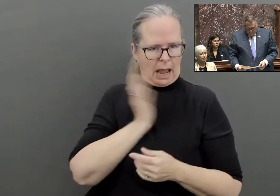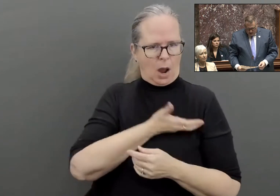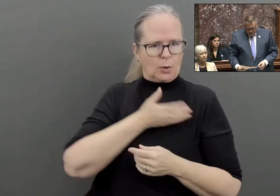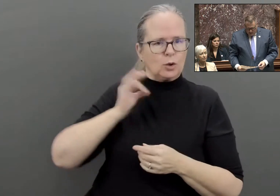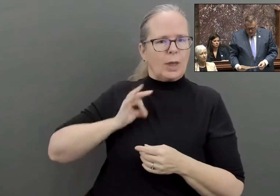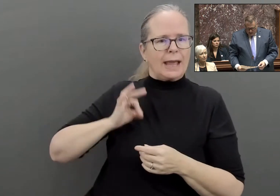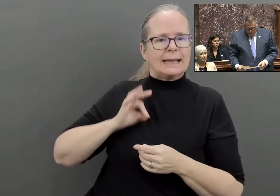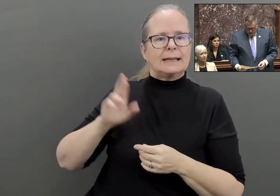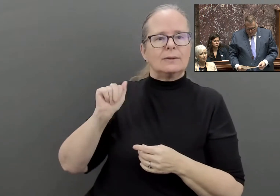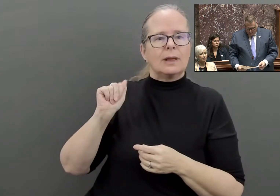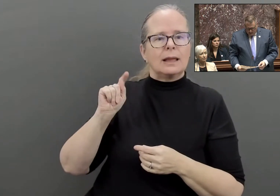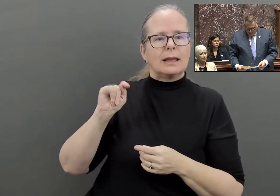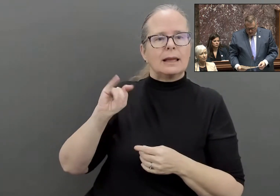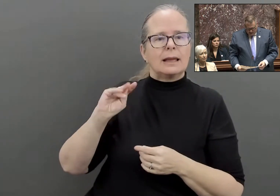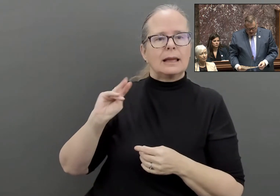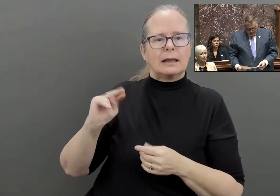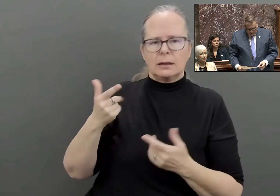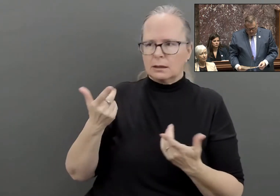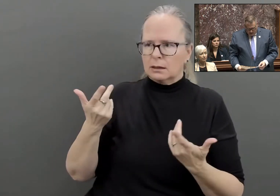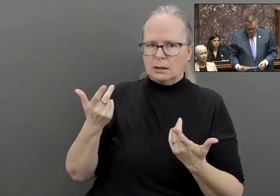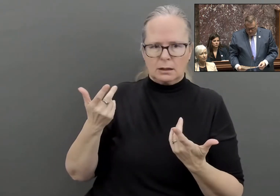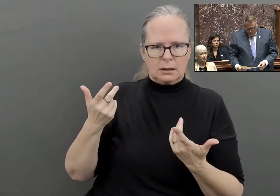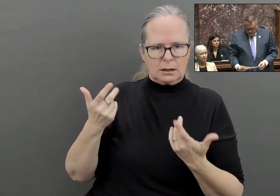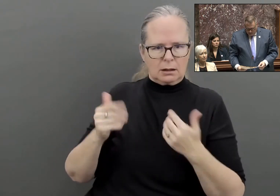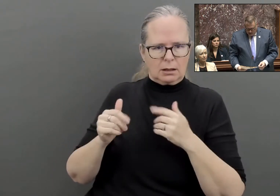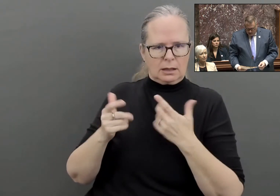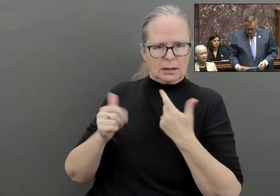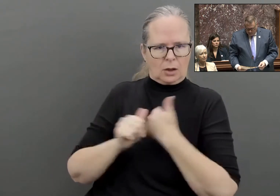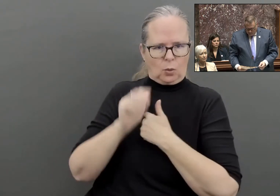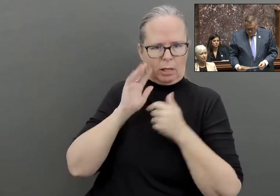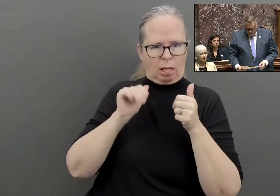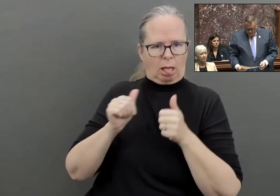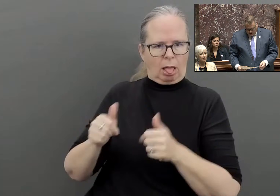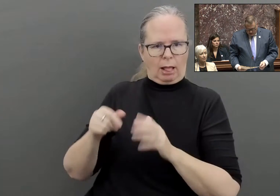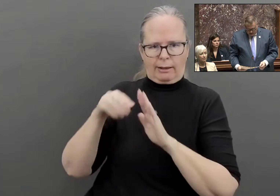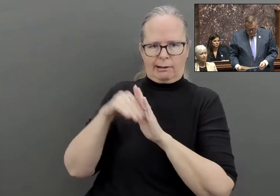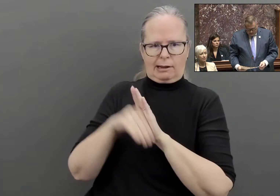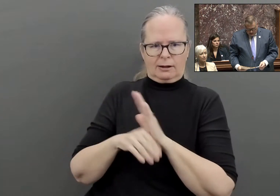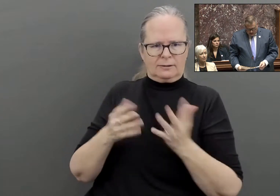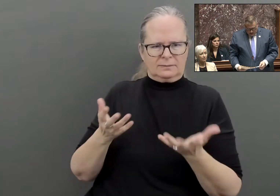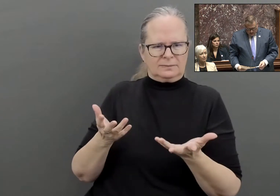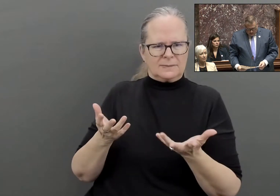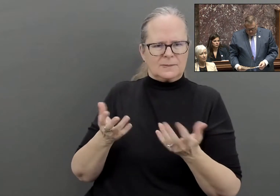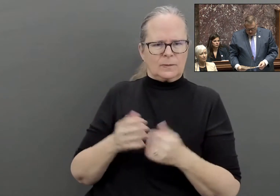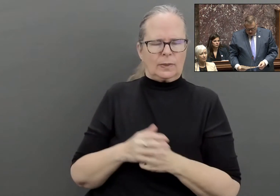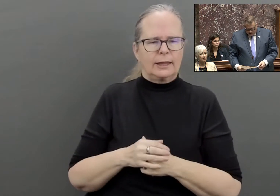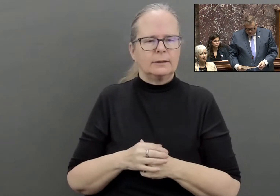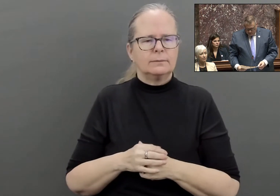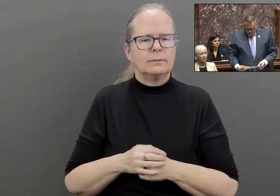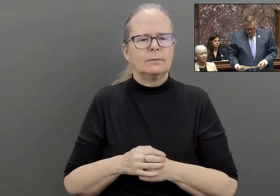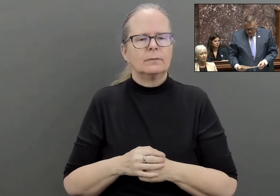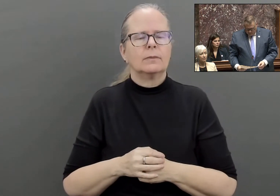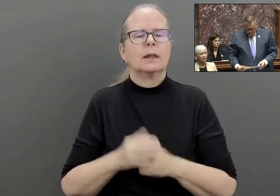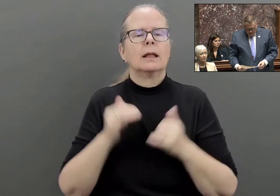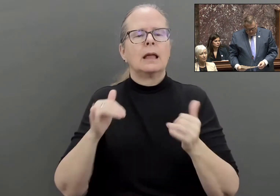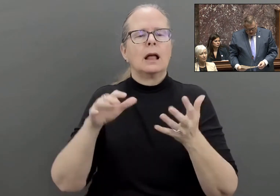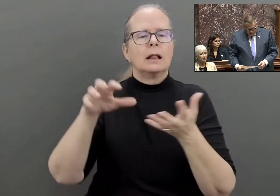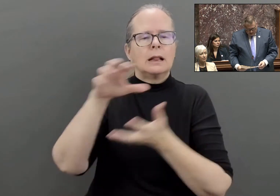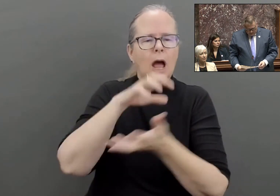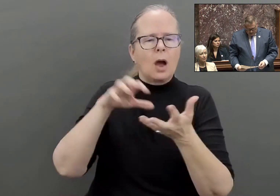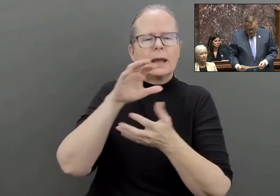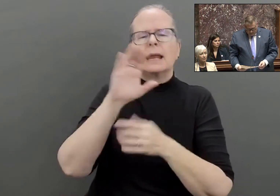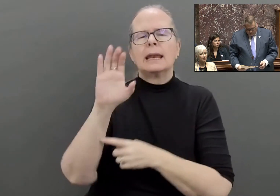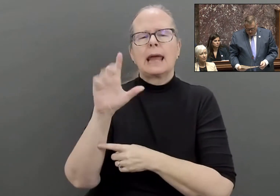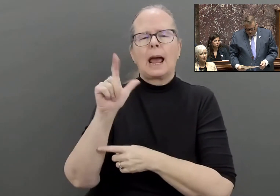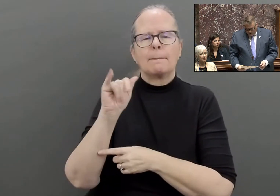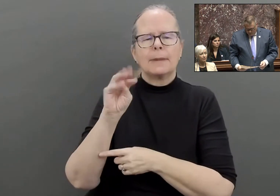has repeatedly indicated that the Climate Action Tax Credit has been eliminated as a result of Bill 8. However, a check of the Orders in Council webpage